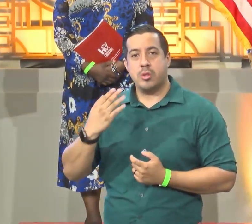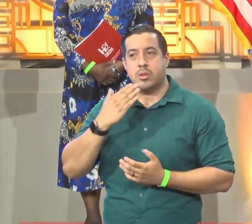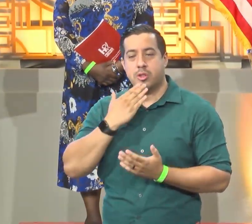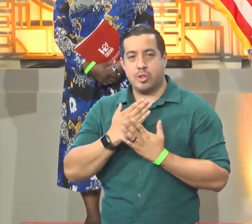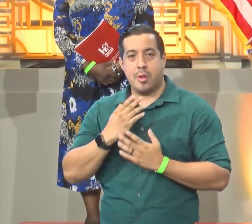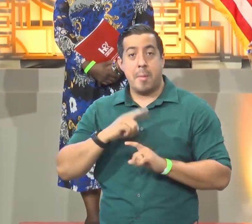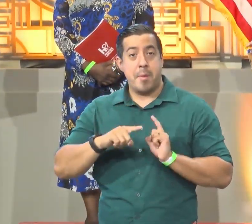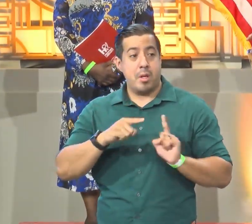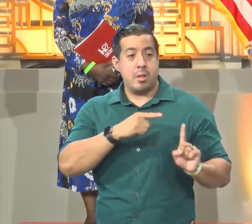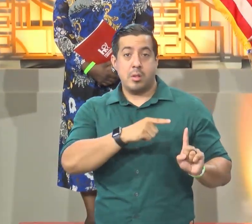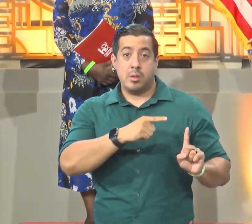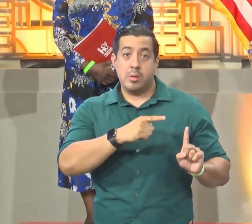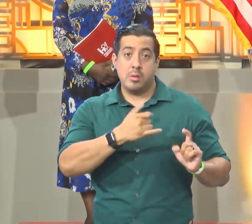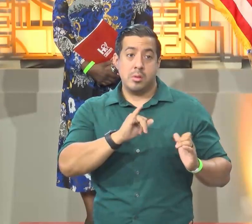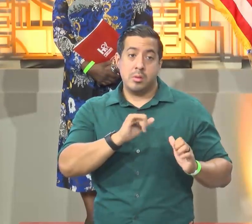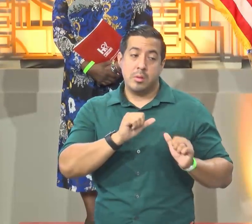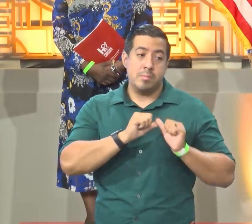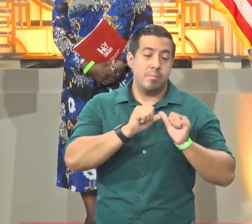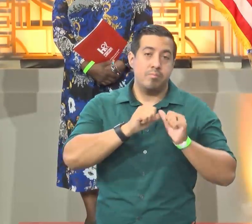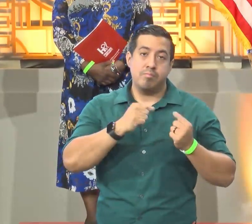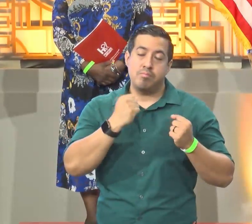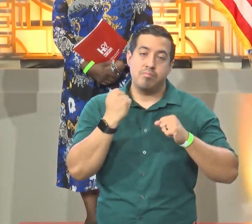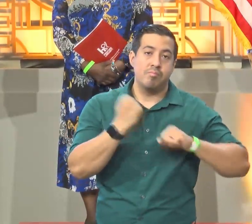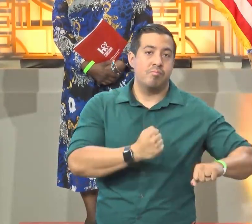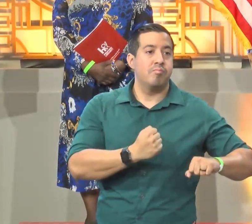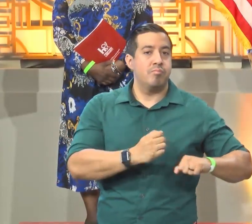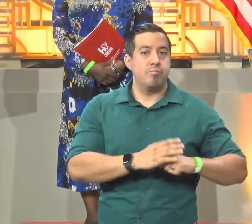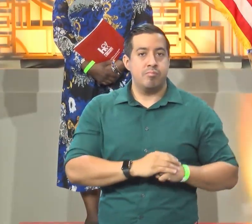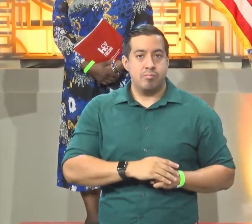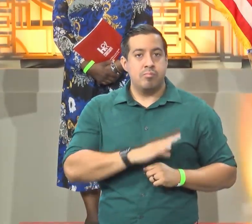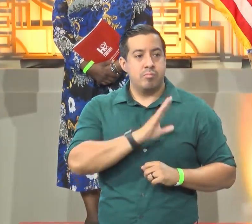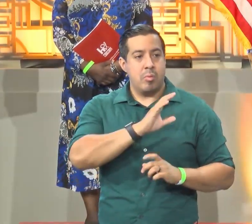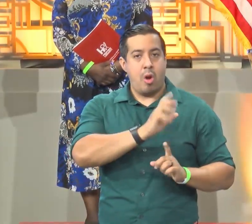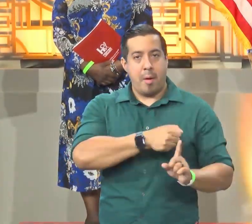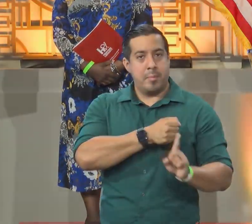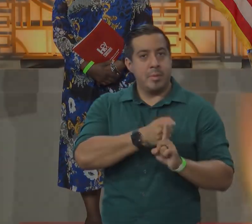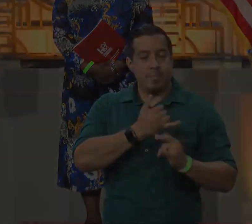that her legacy is strong, and we're building on that legacy.